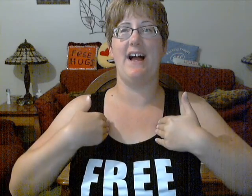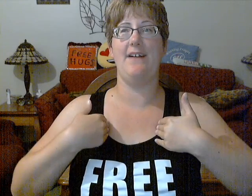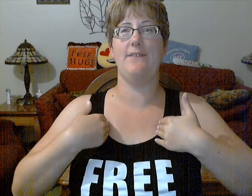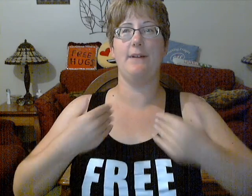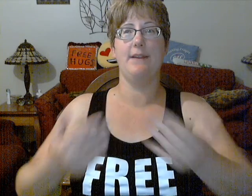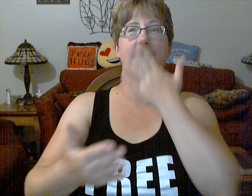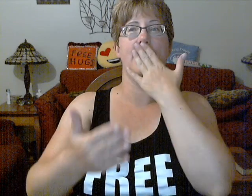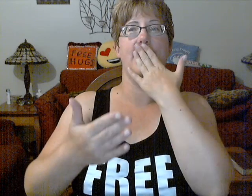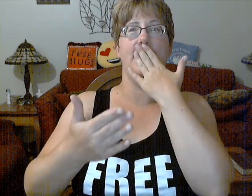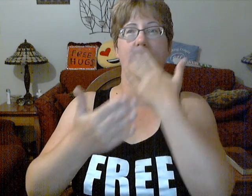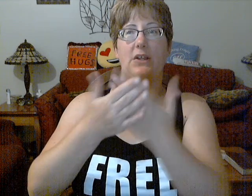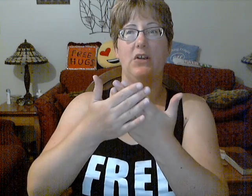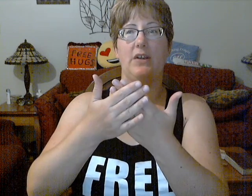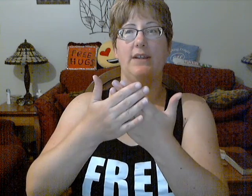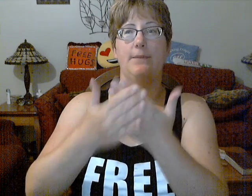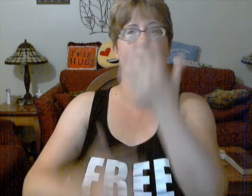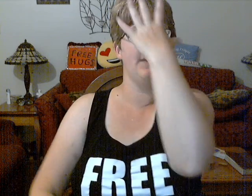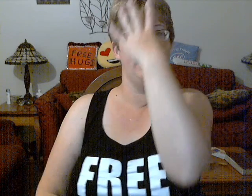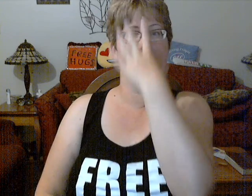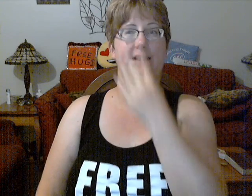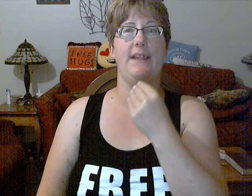a good sleep.